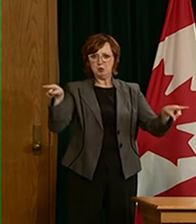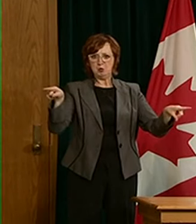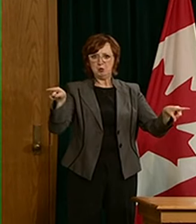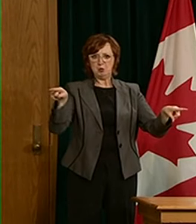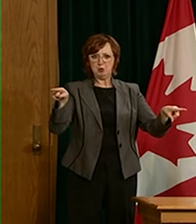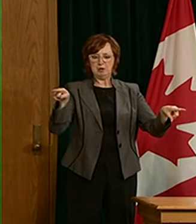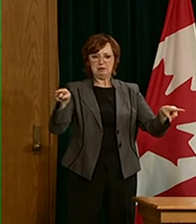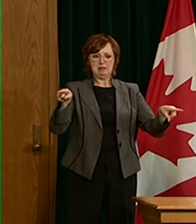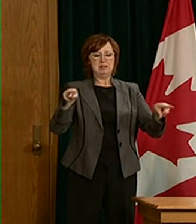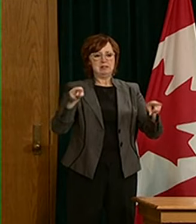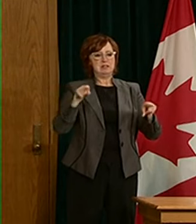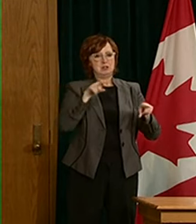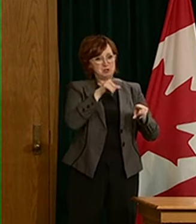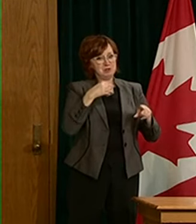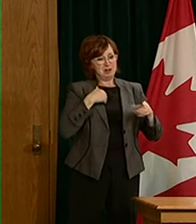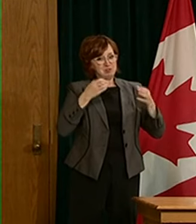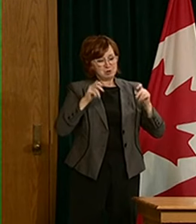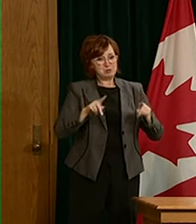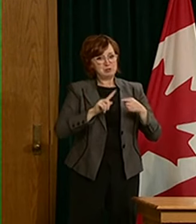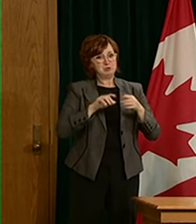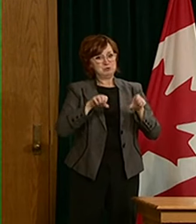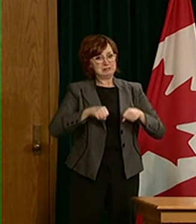take it. Thank you.